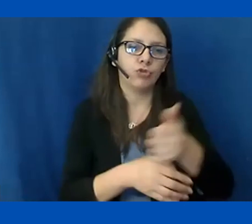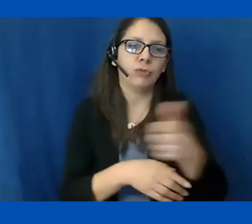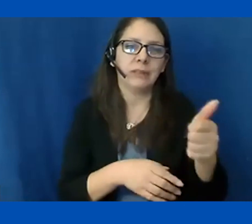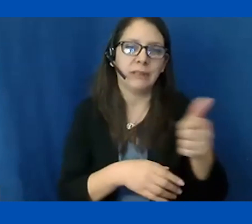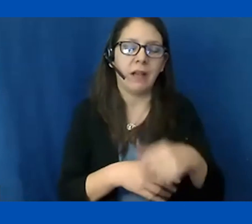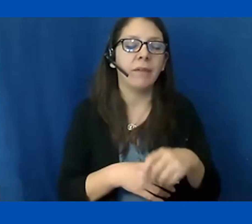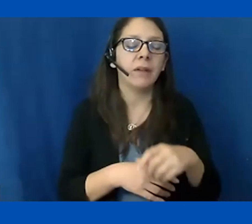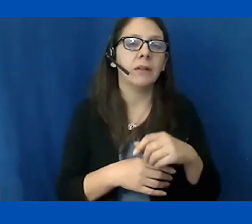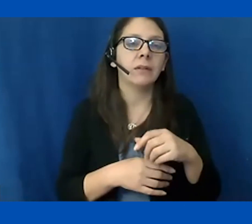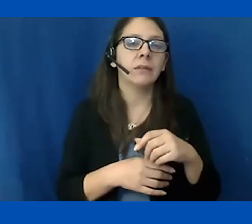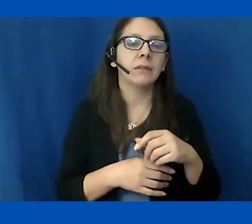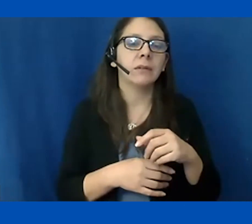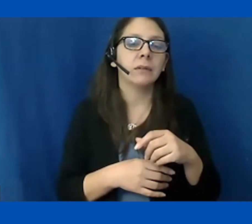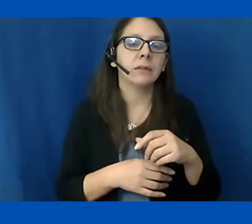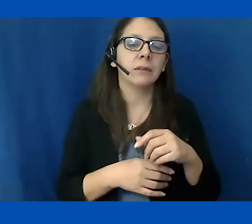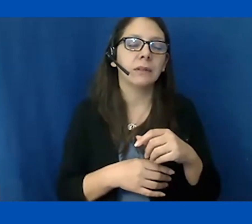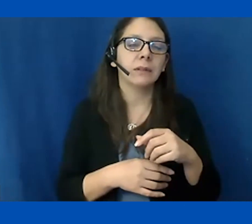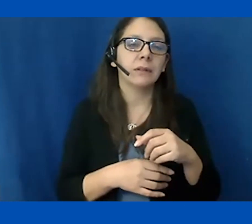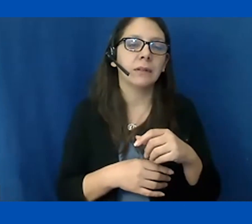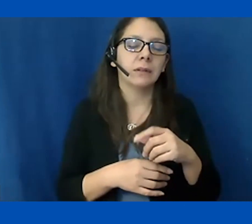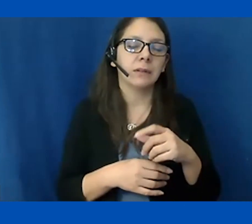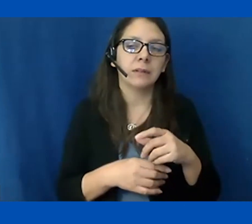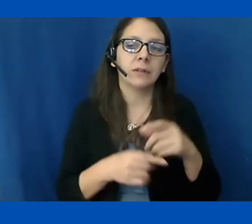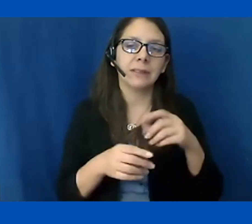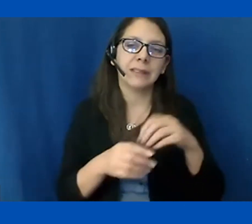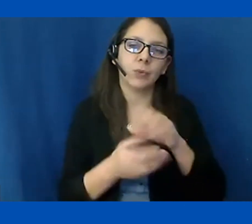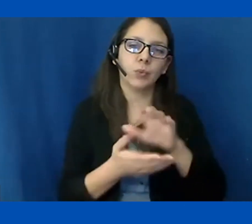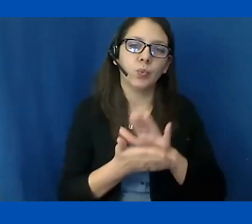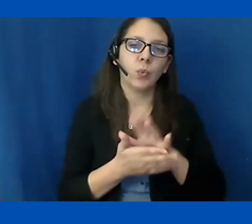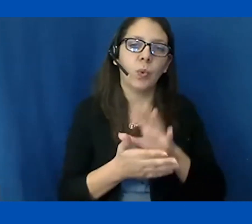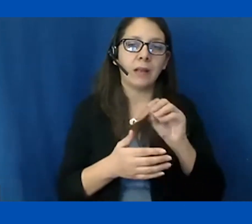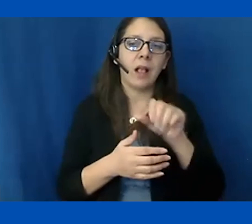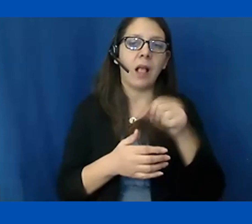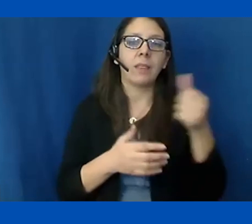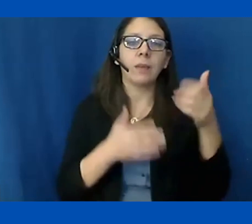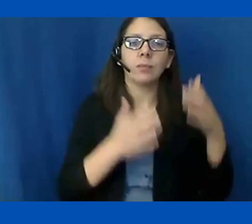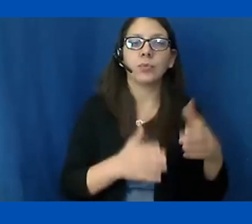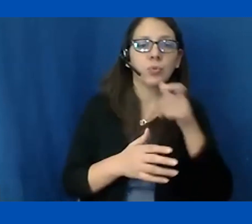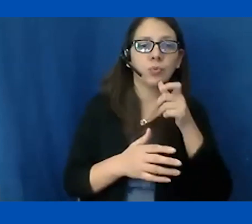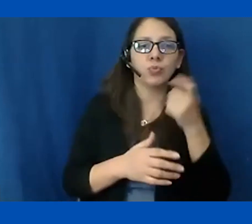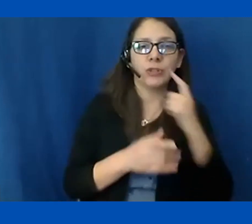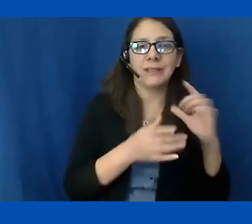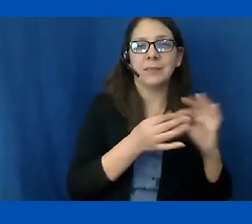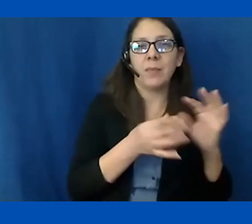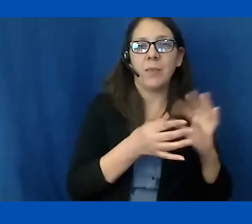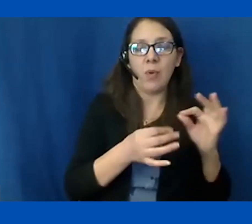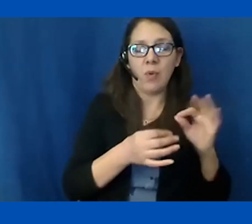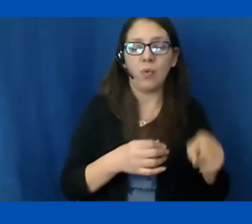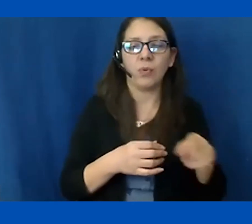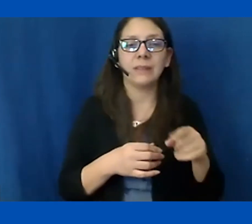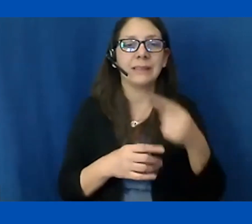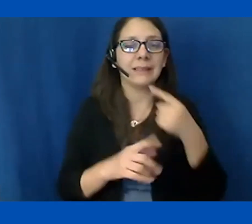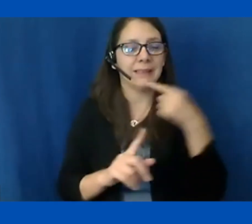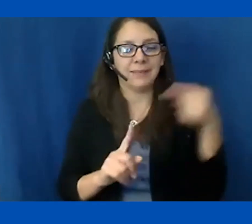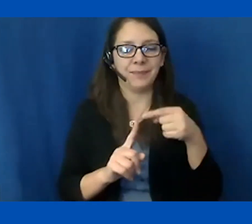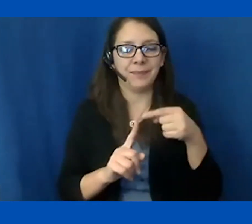but it's like um the panelist who was speaking before me said, it's about like life and